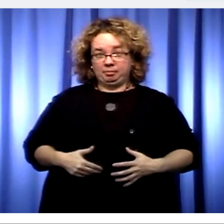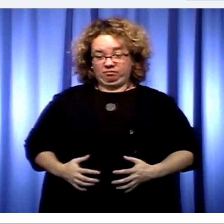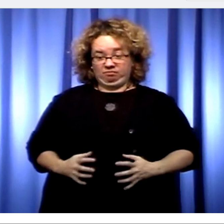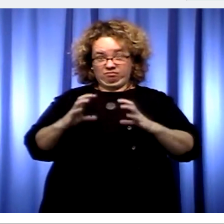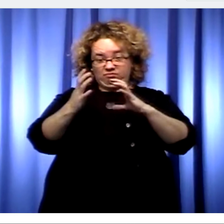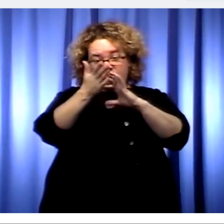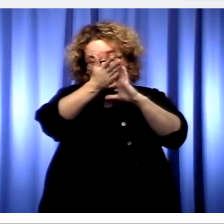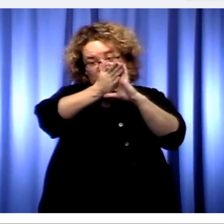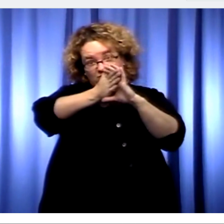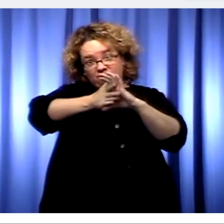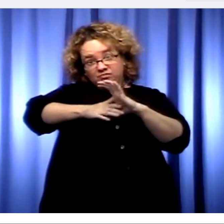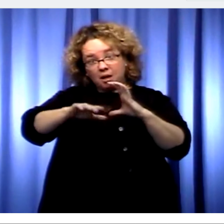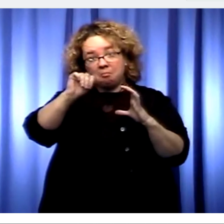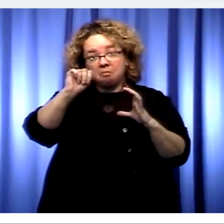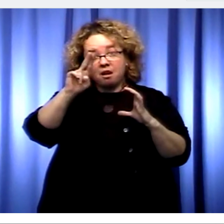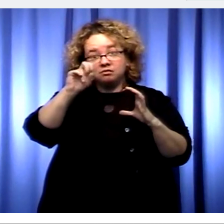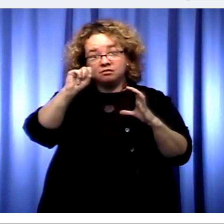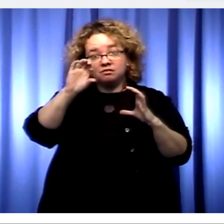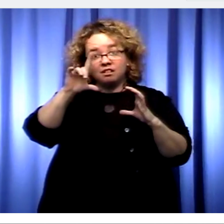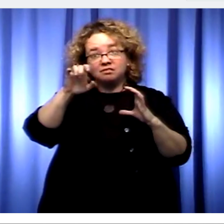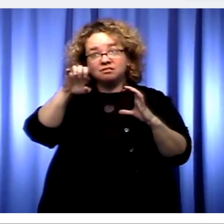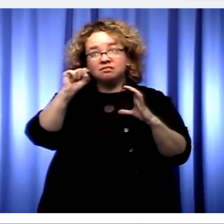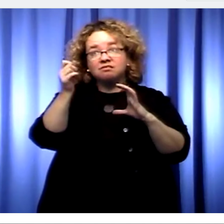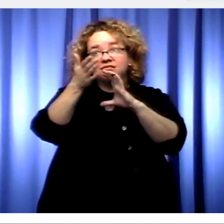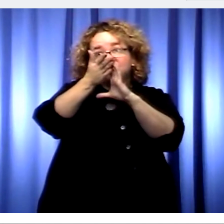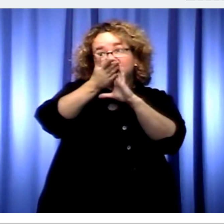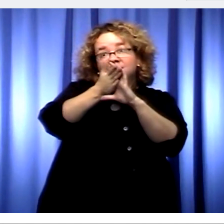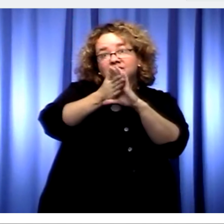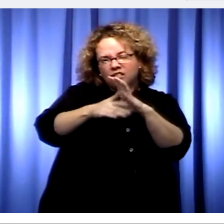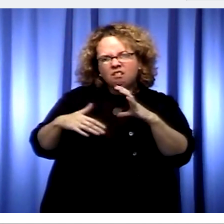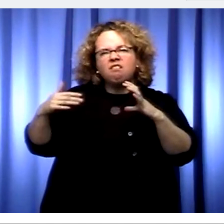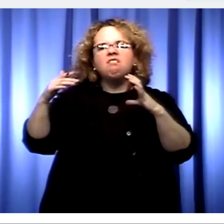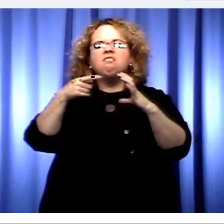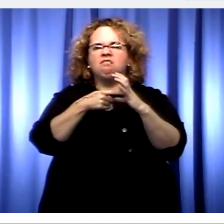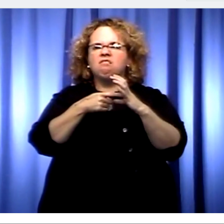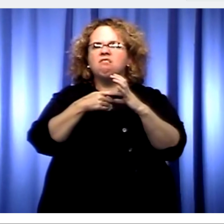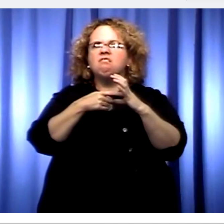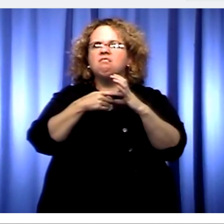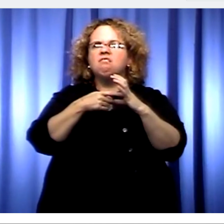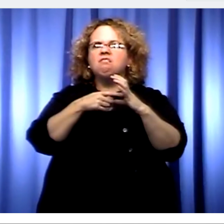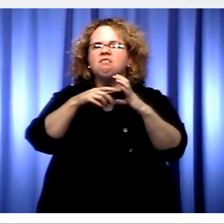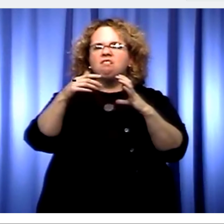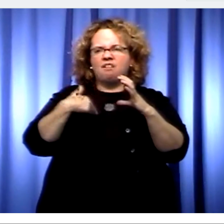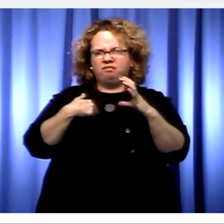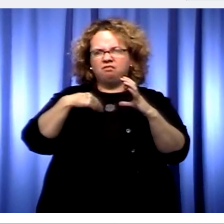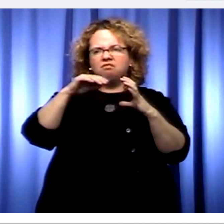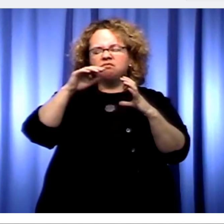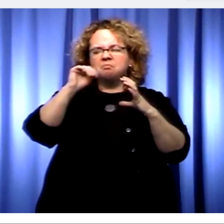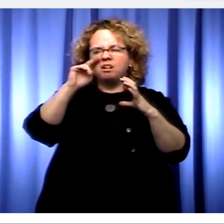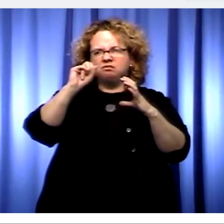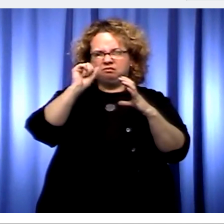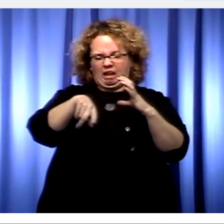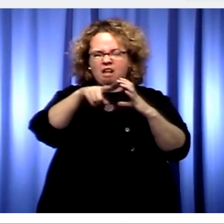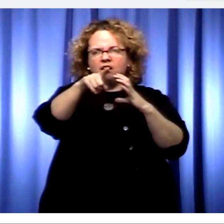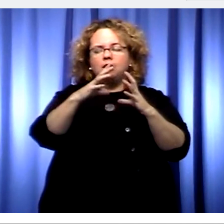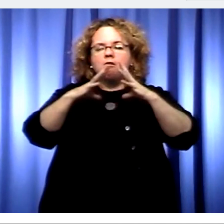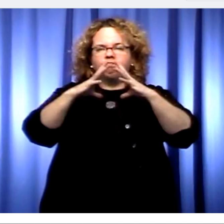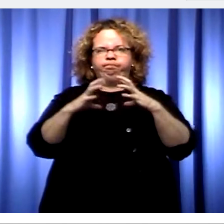And the stomach looks like this big bowl that's mixing with acid, and the stomach has this lining within